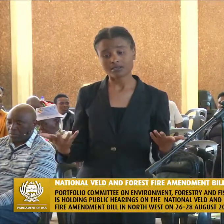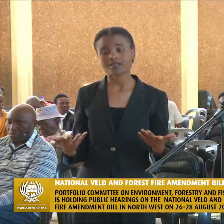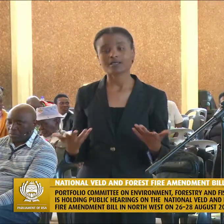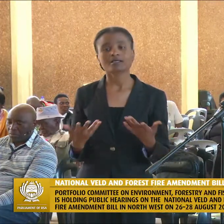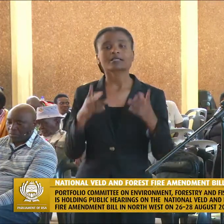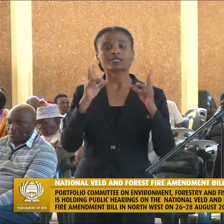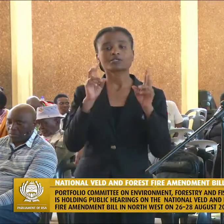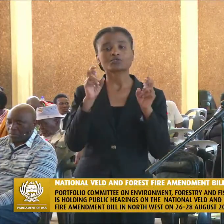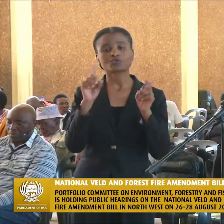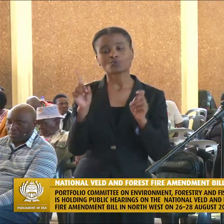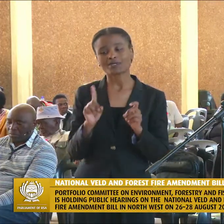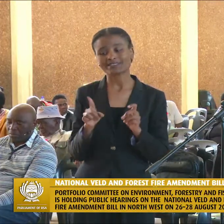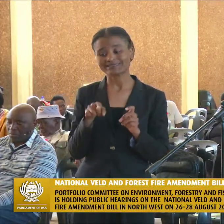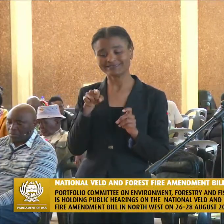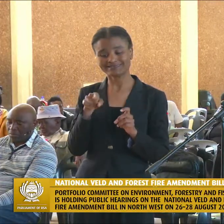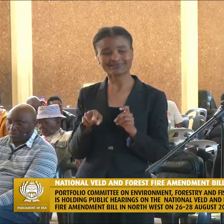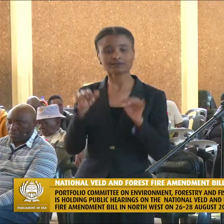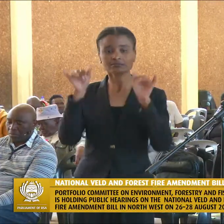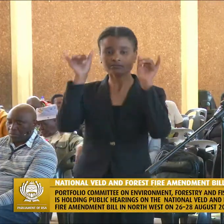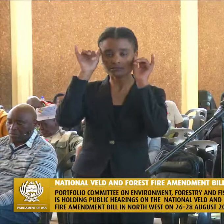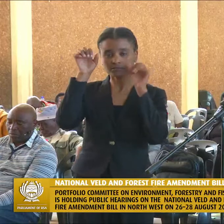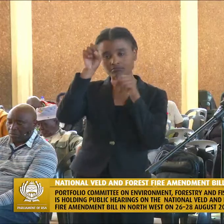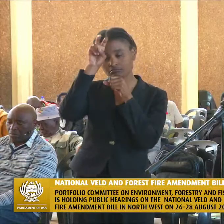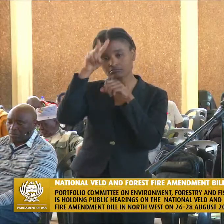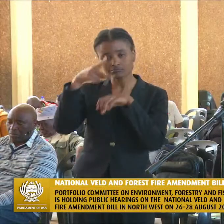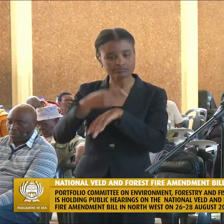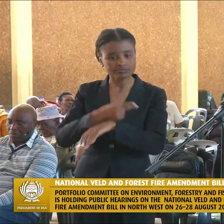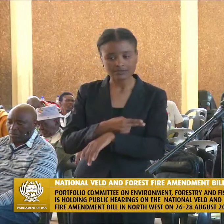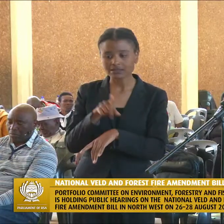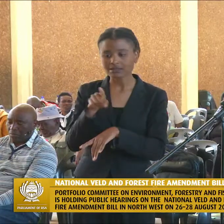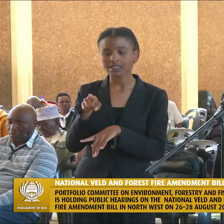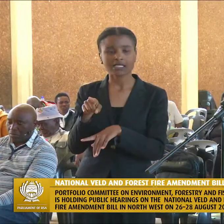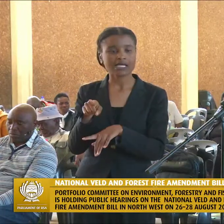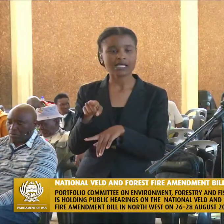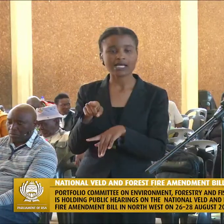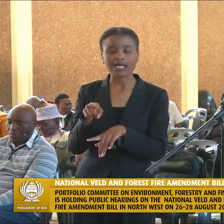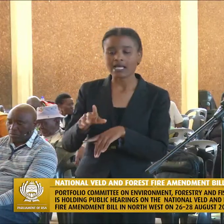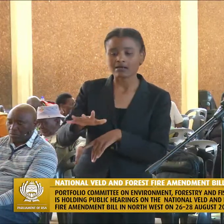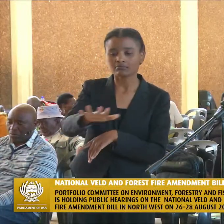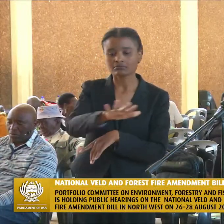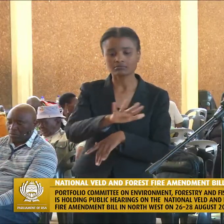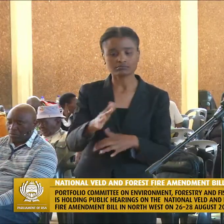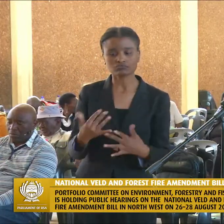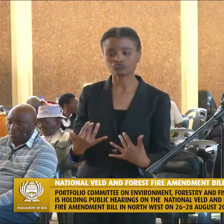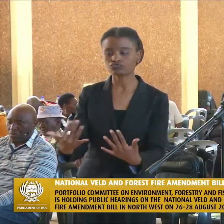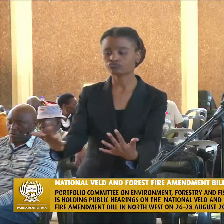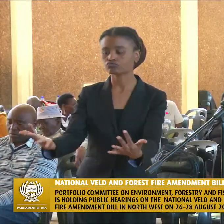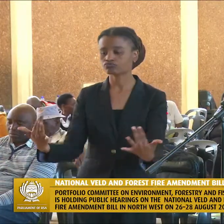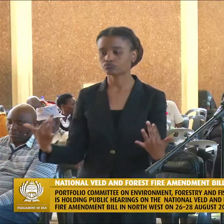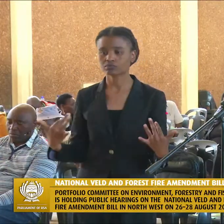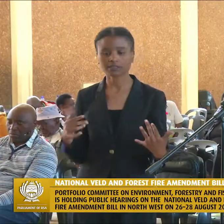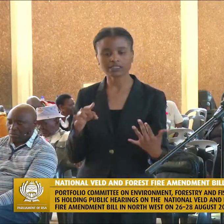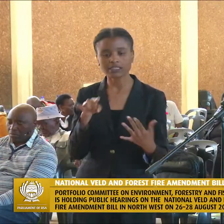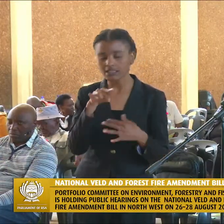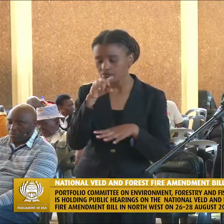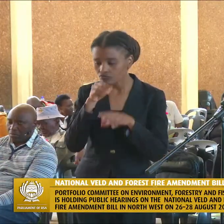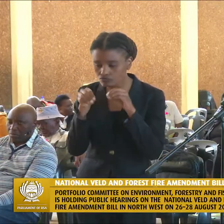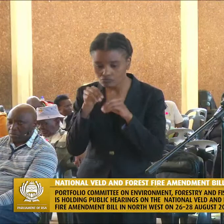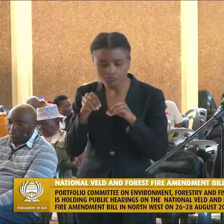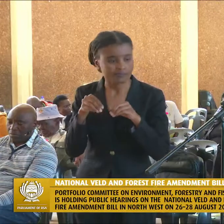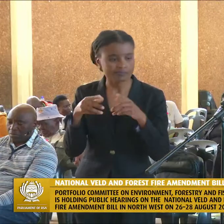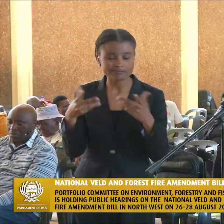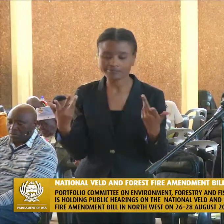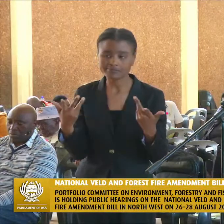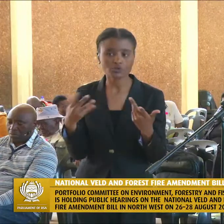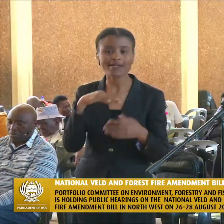enough space for grazing this livestock end up reaching the locations and it's not everybody